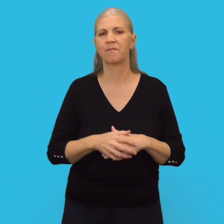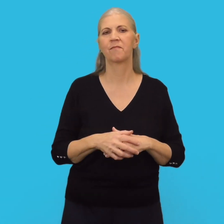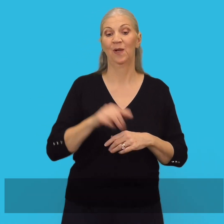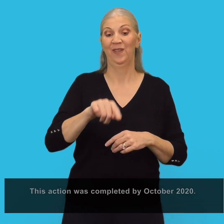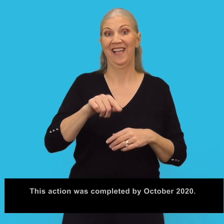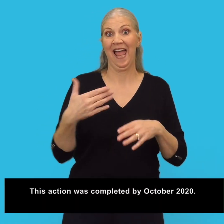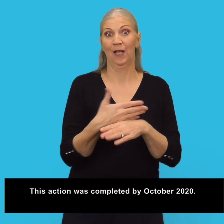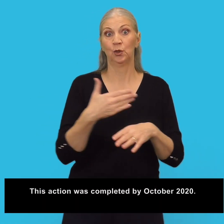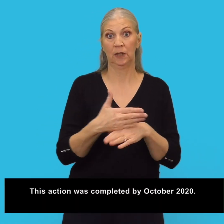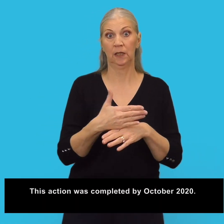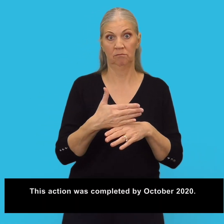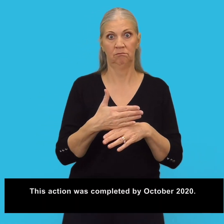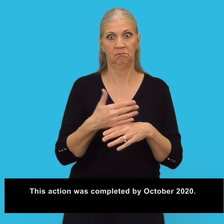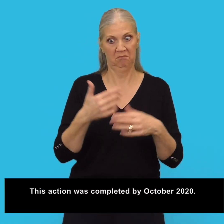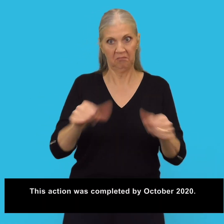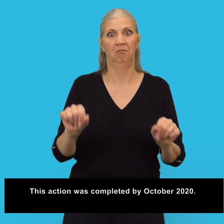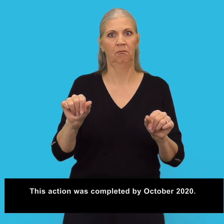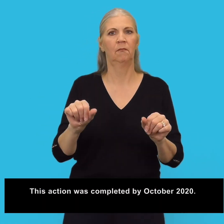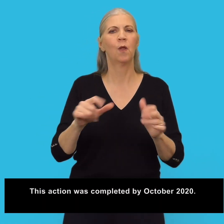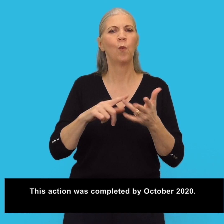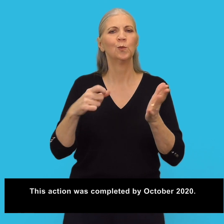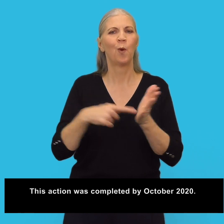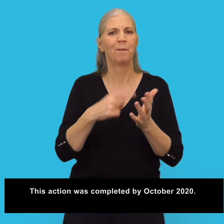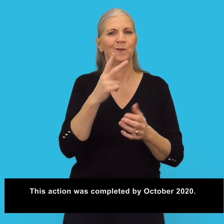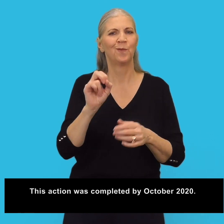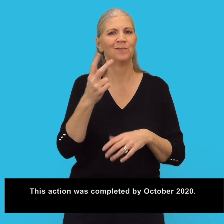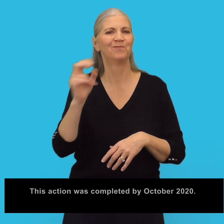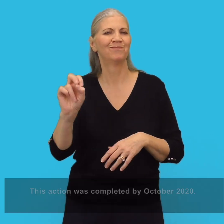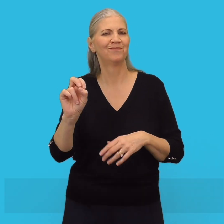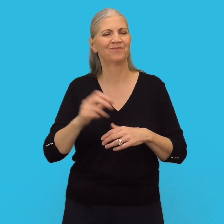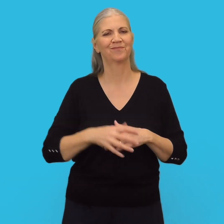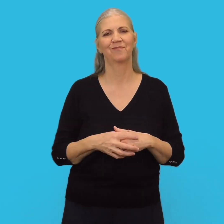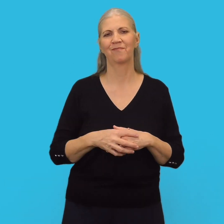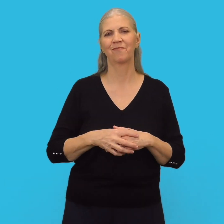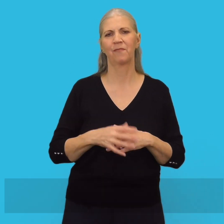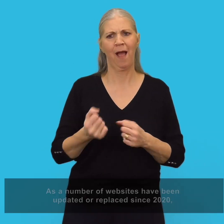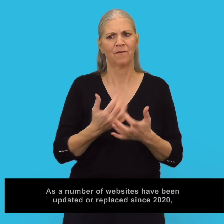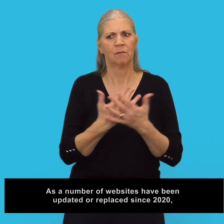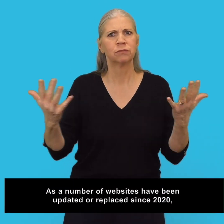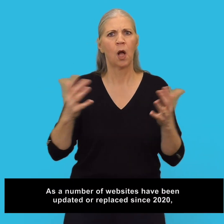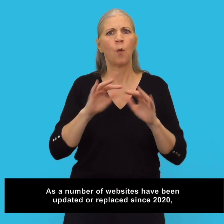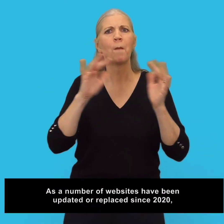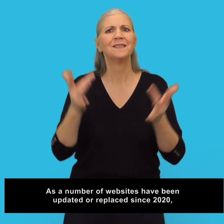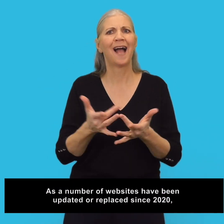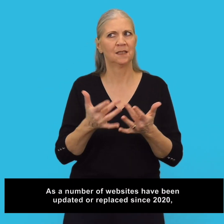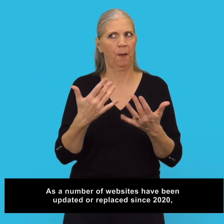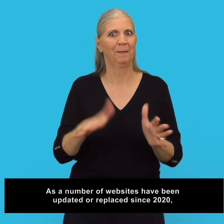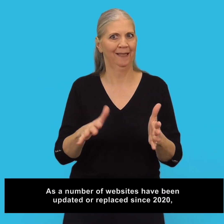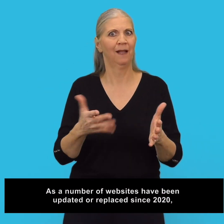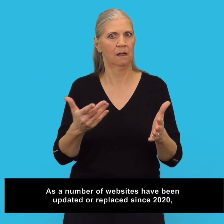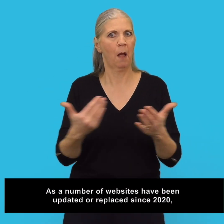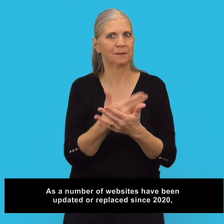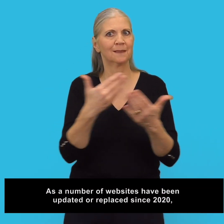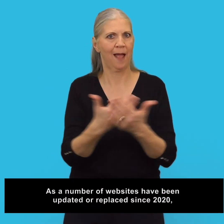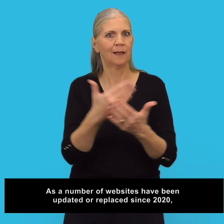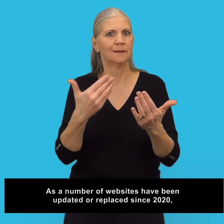This action was completed by October 2020. As a number of websites have been updated